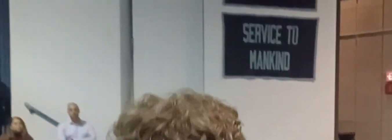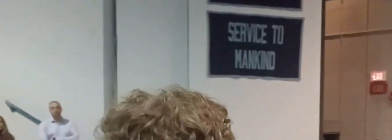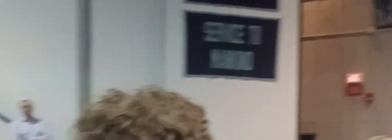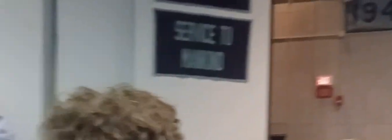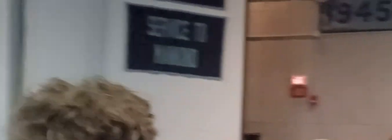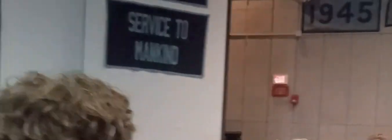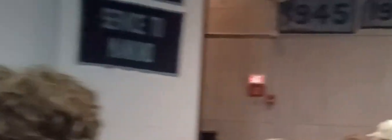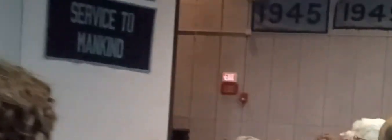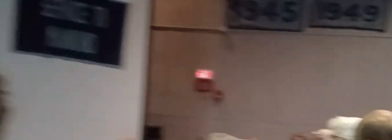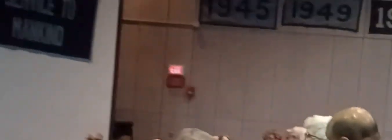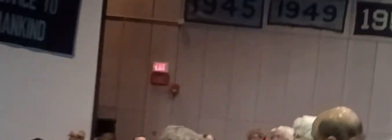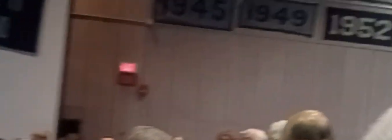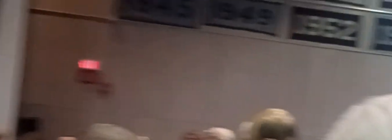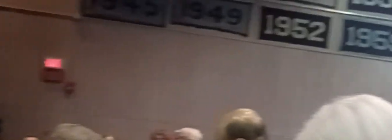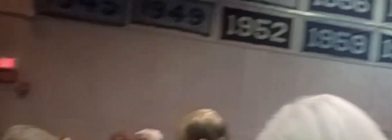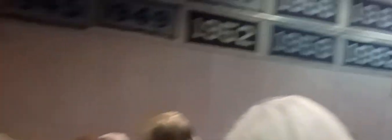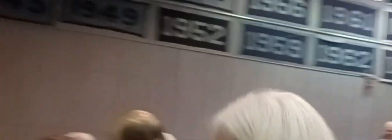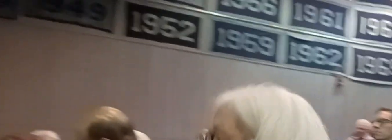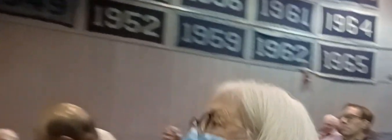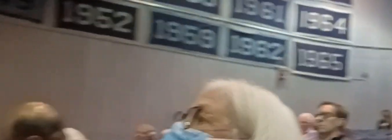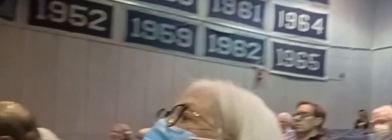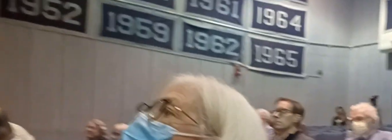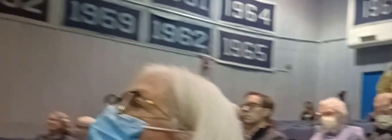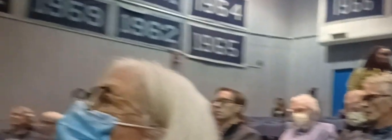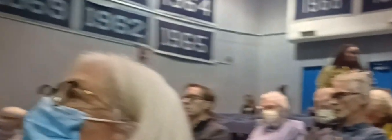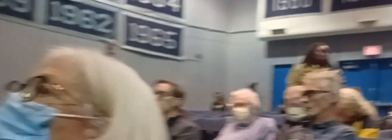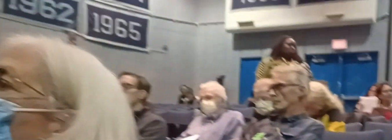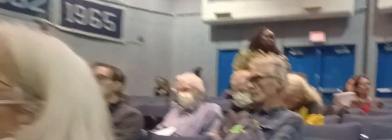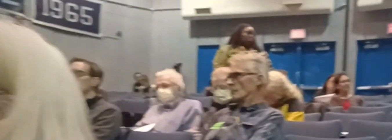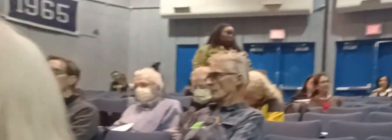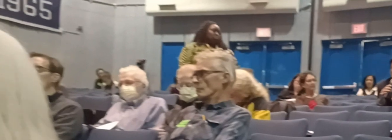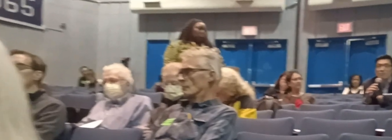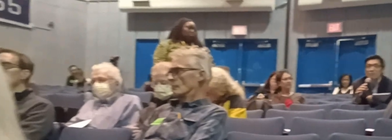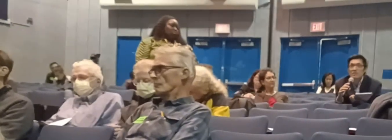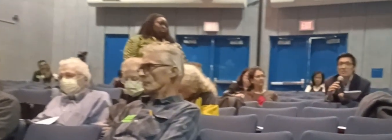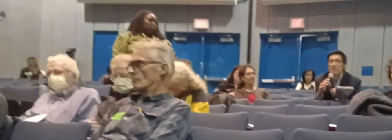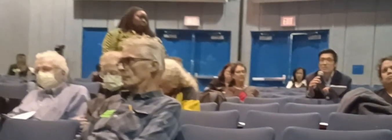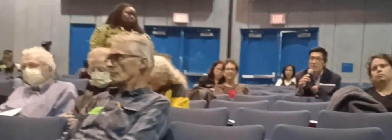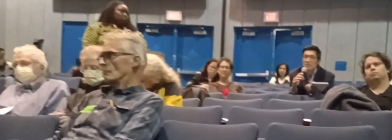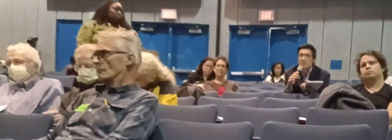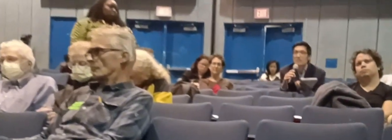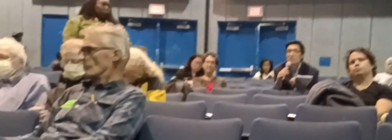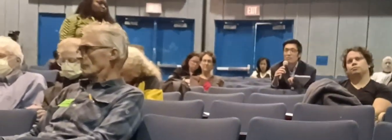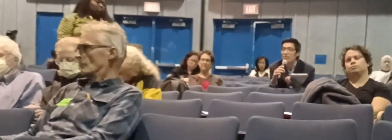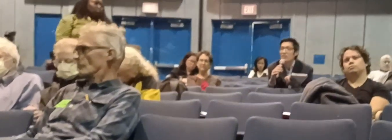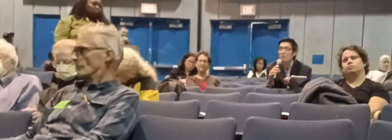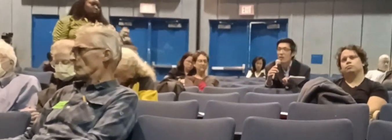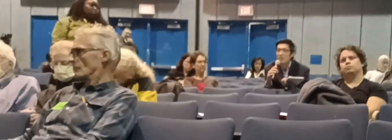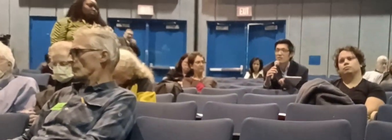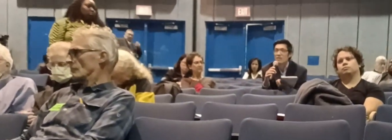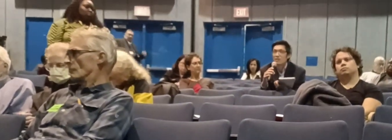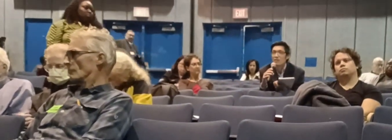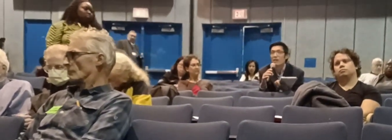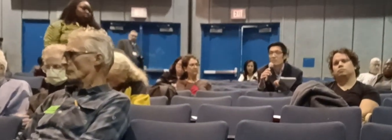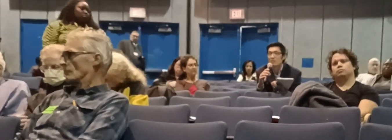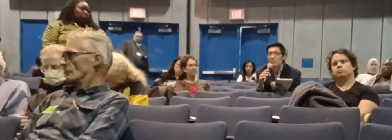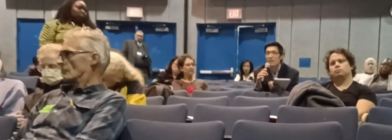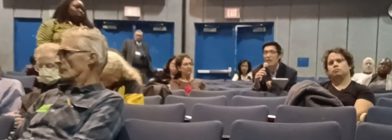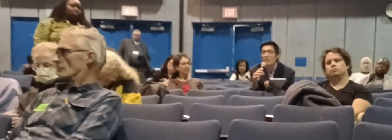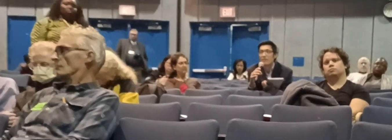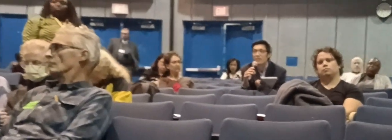then I'm wondering how that linkage will kind of improve the just experience into Franklin Park, because I know